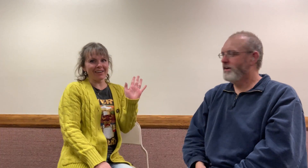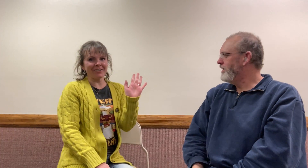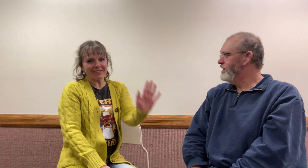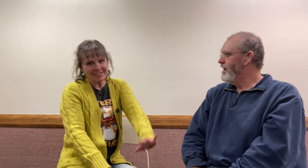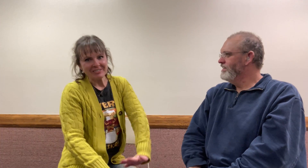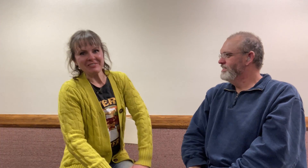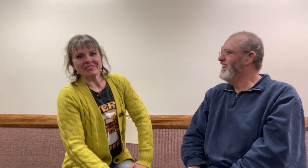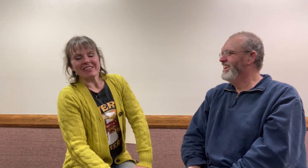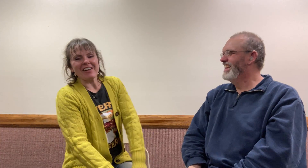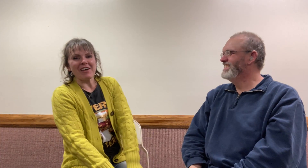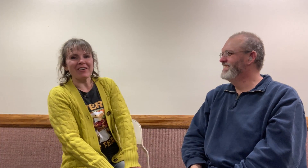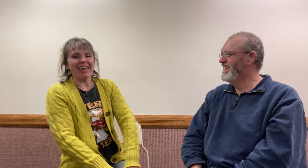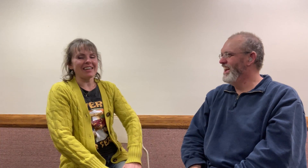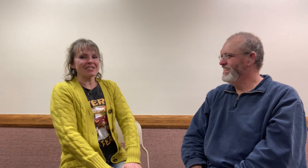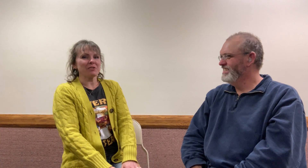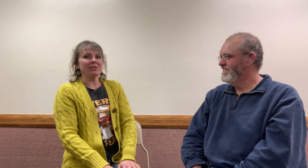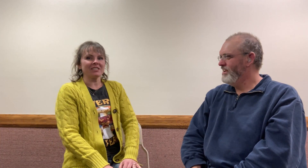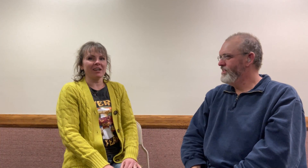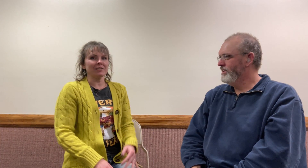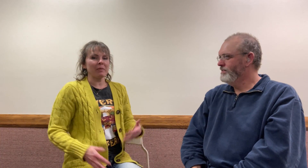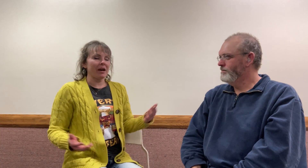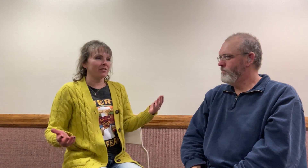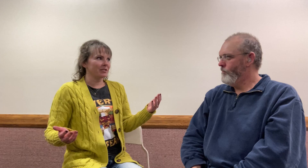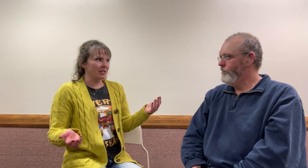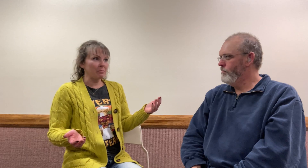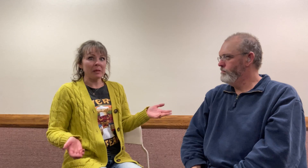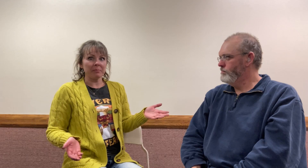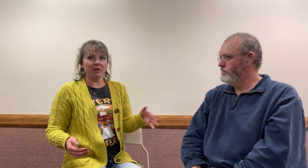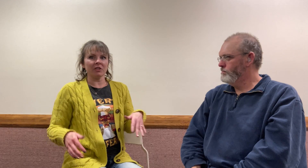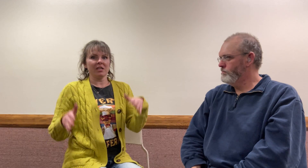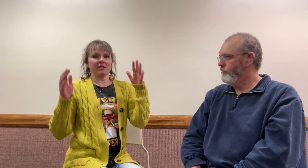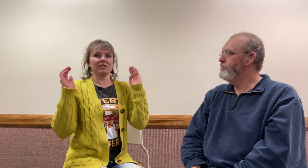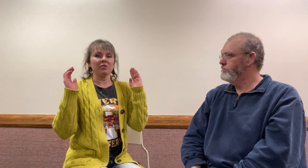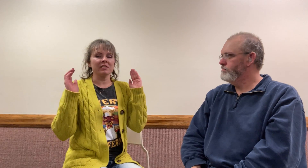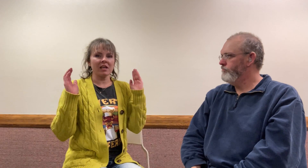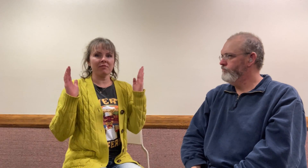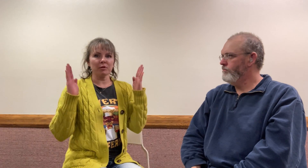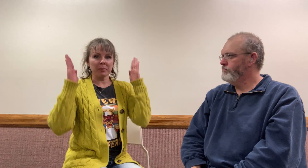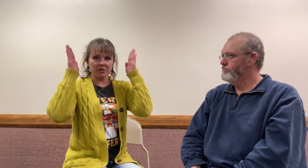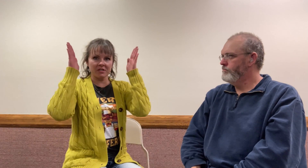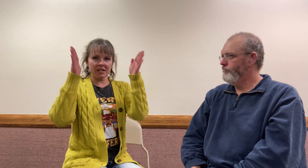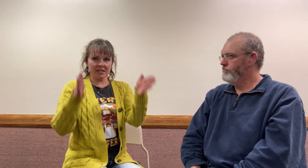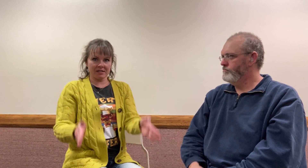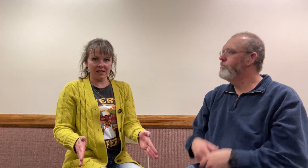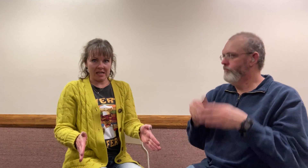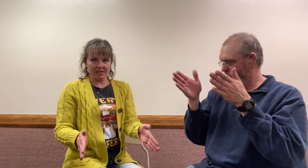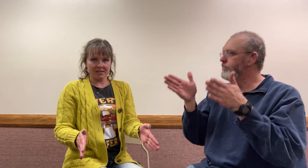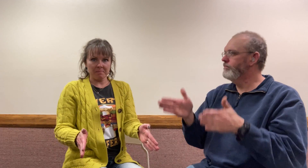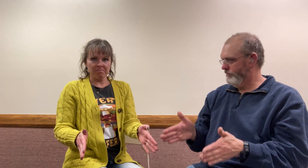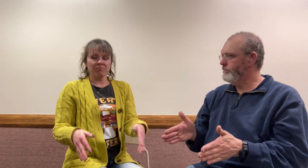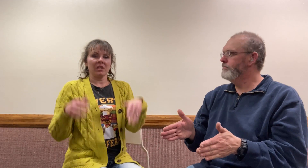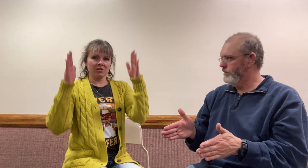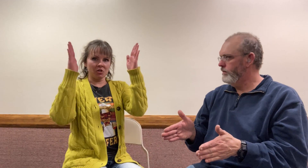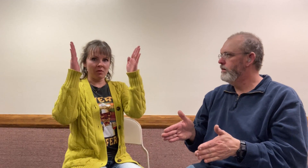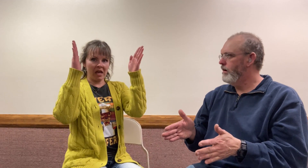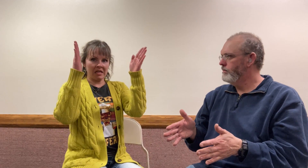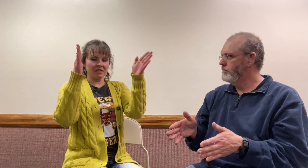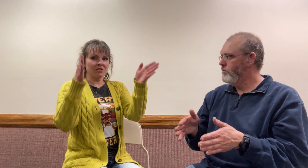Hello. Okay, so we talked about people. So the sign for person is this. 2 hands